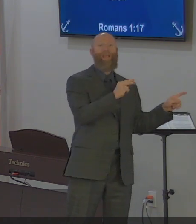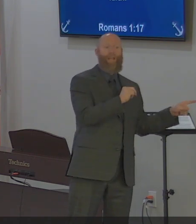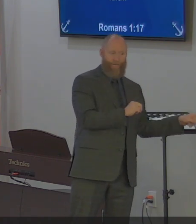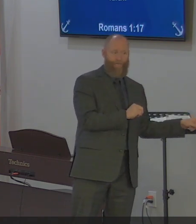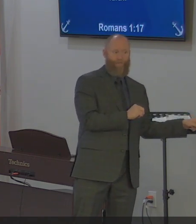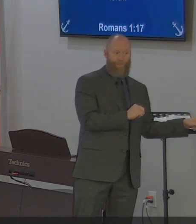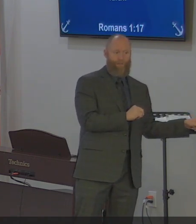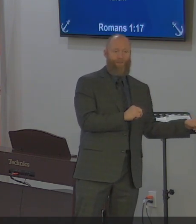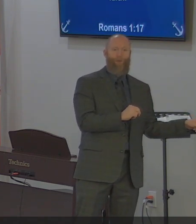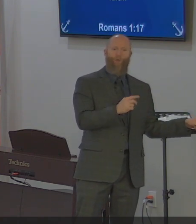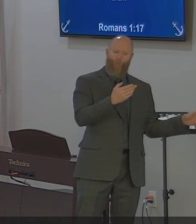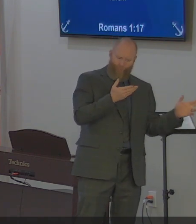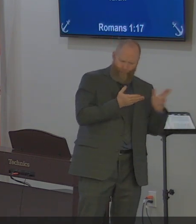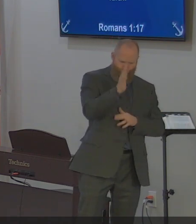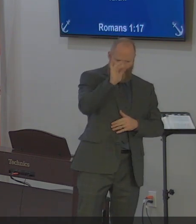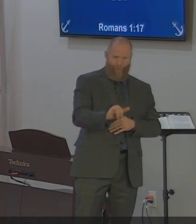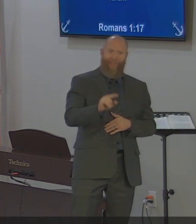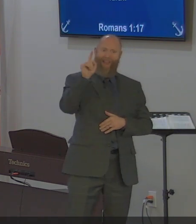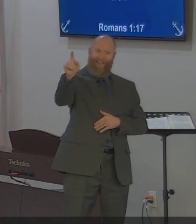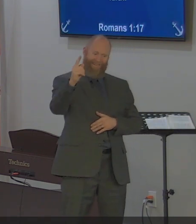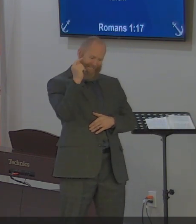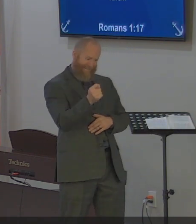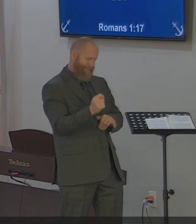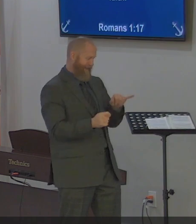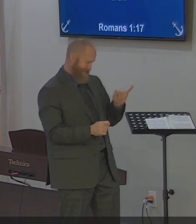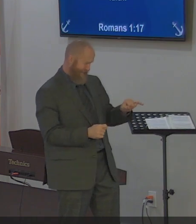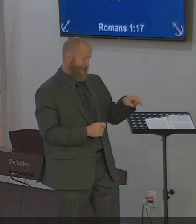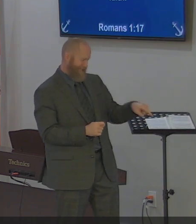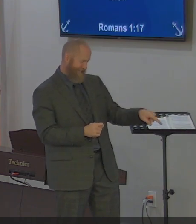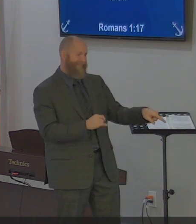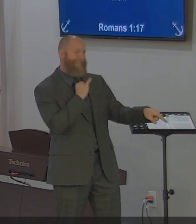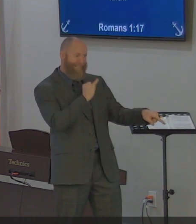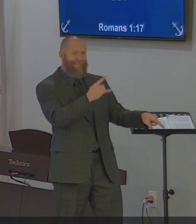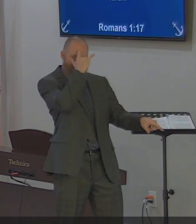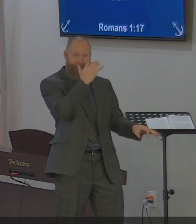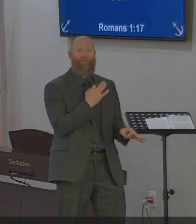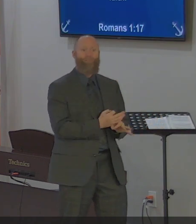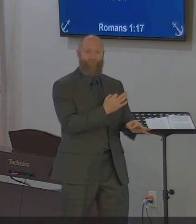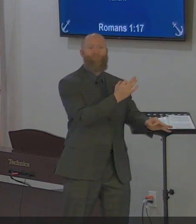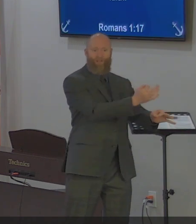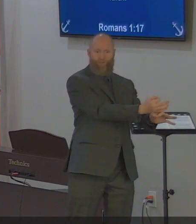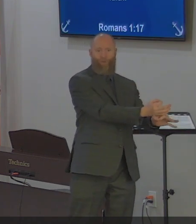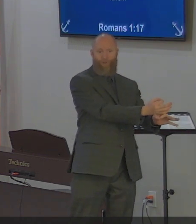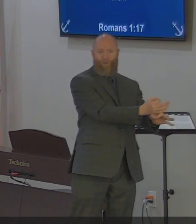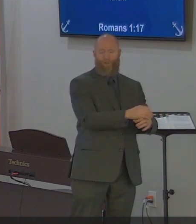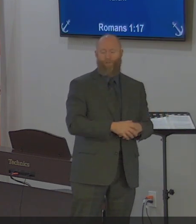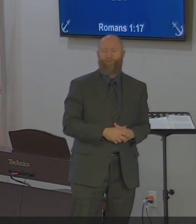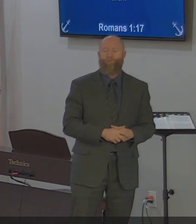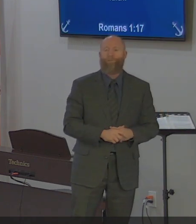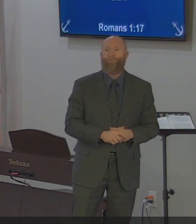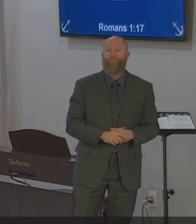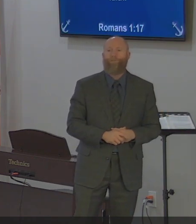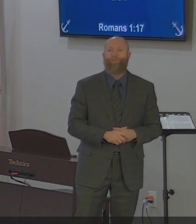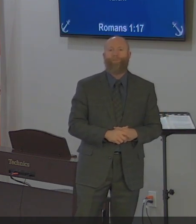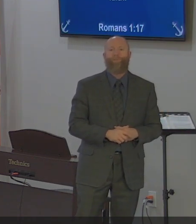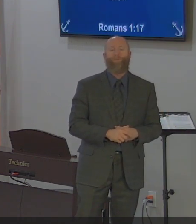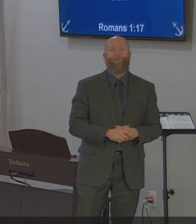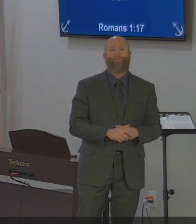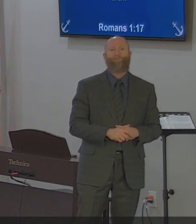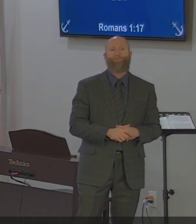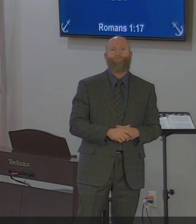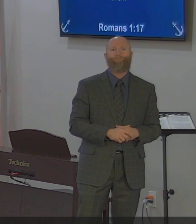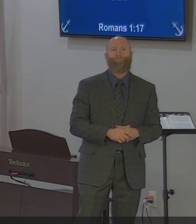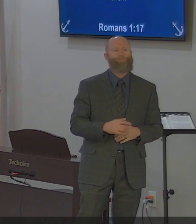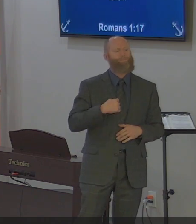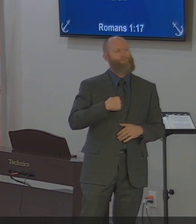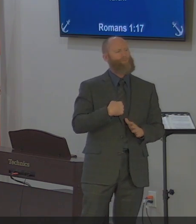he was righteous, God testifying of his gifts, and by it being dead yet speaketh. The first thing that we can, how we